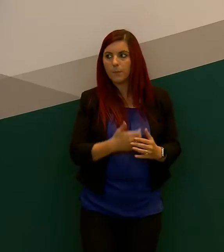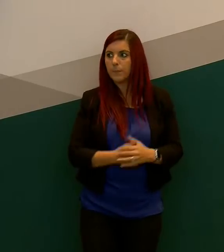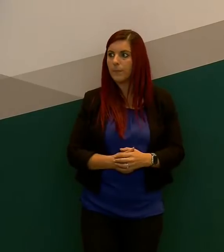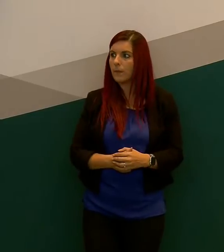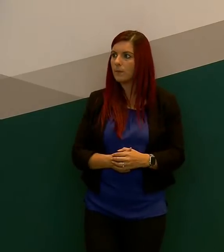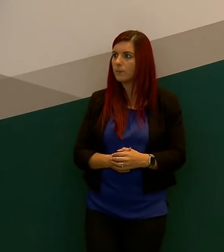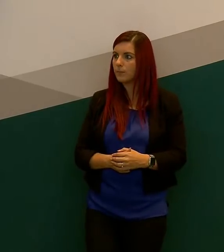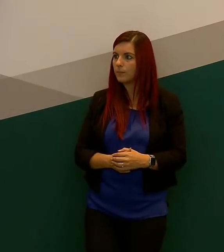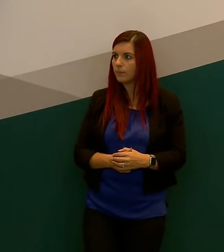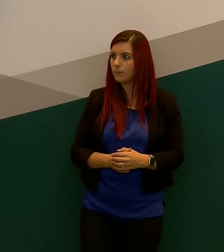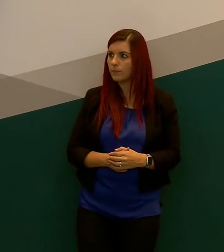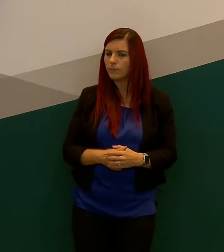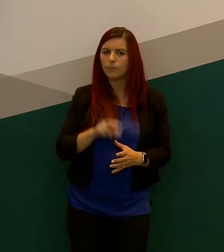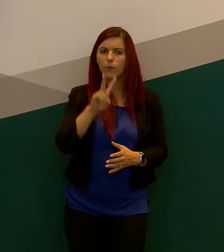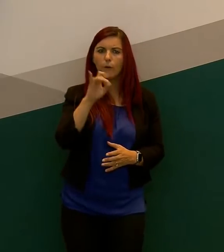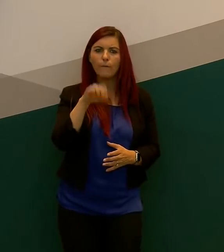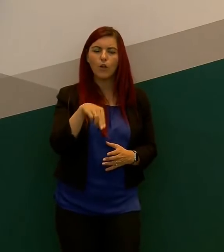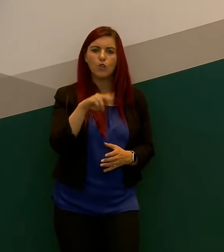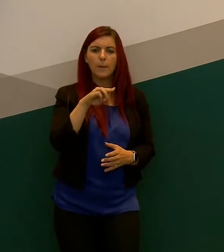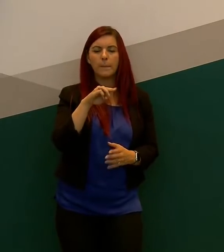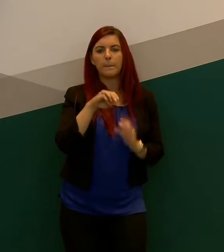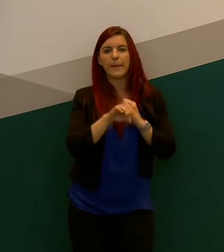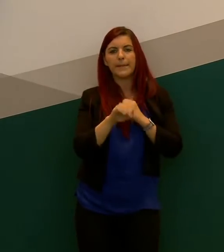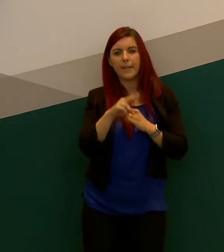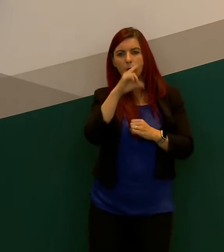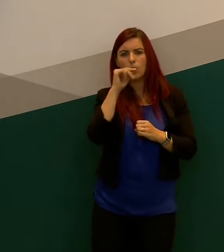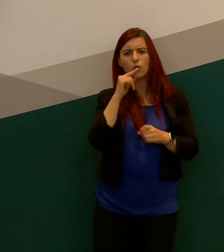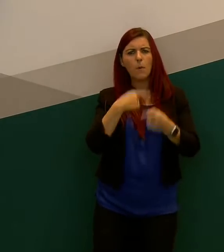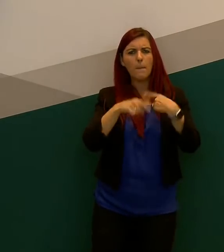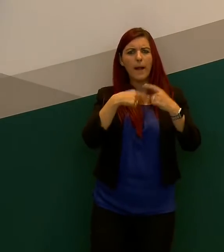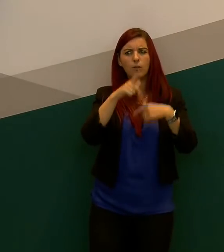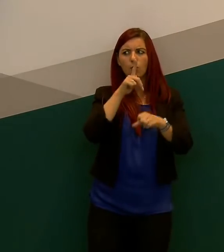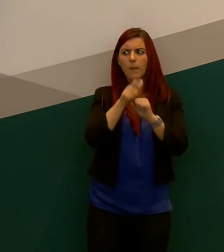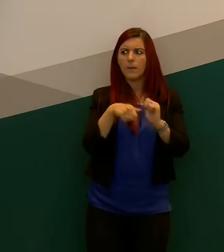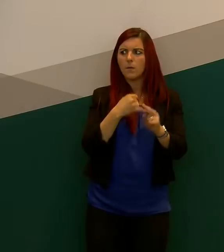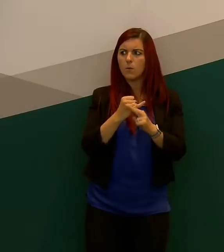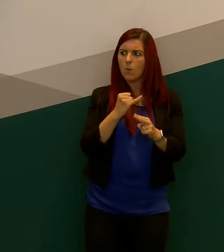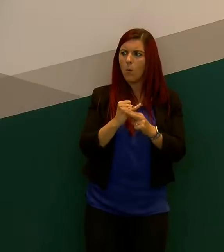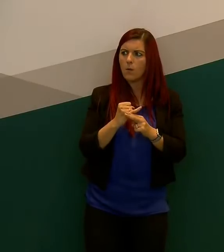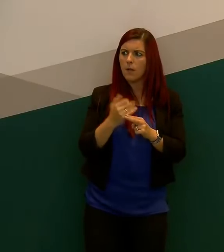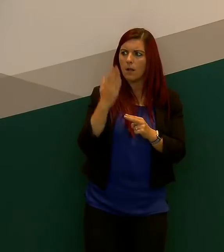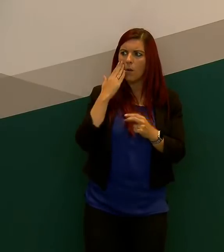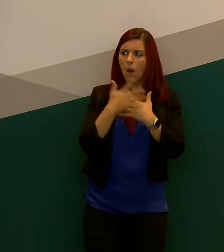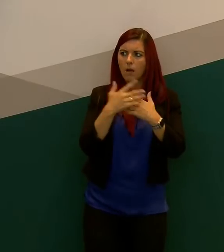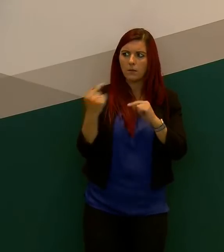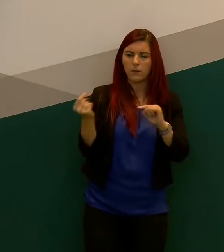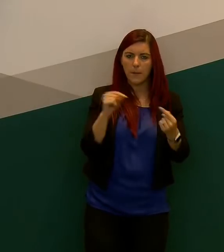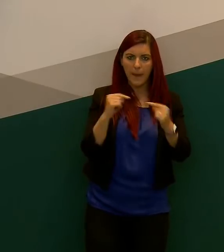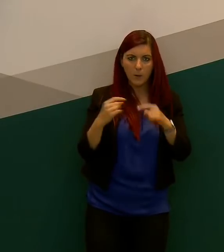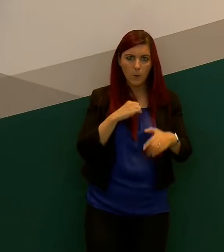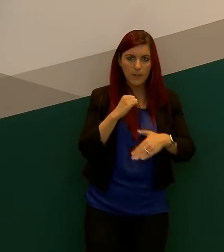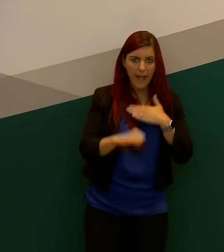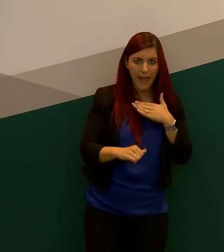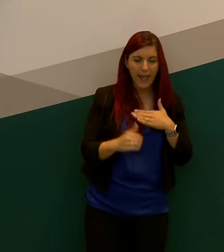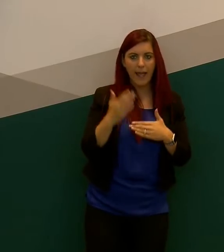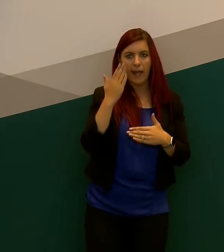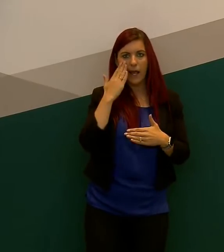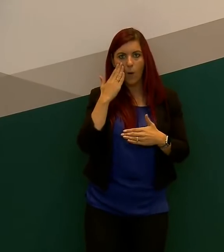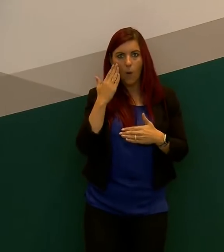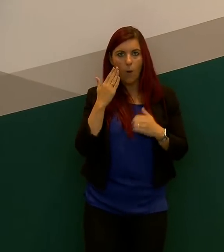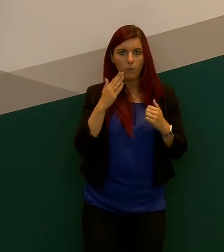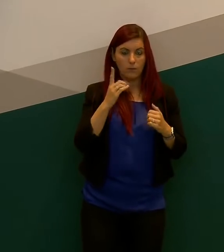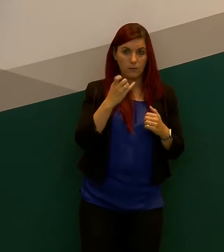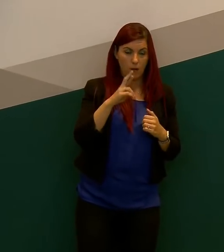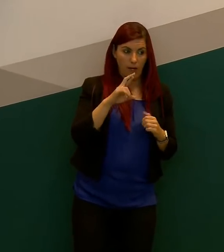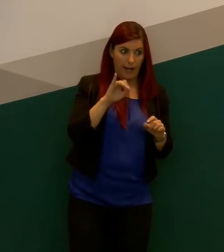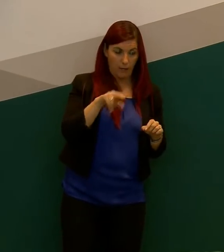Hi, Cleona Russell, Virgin Media News. Just to go back on schools again, I know there was a lot of debate today and you did obviously address it there,